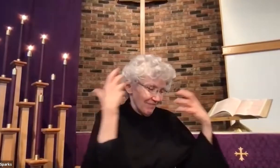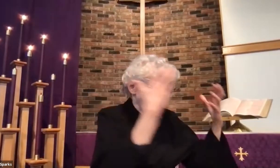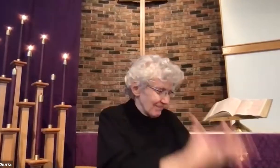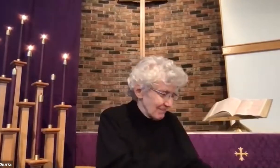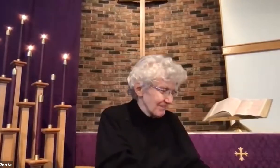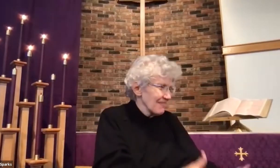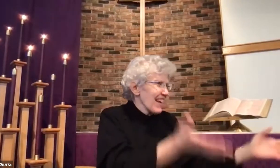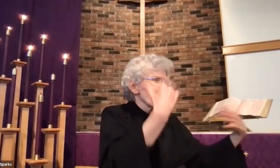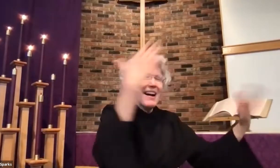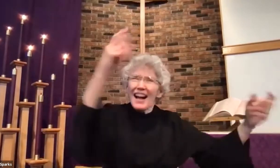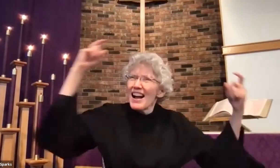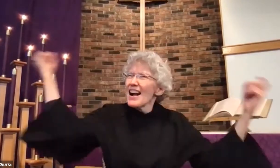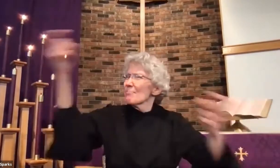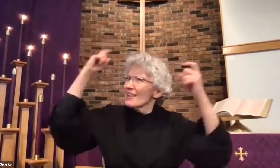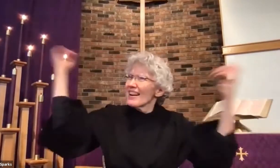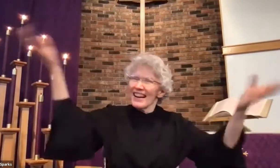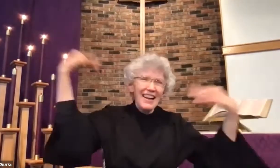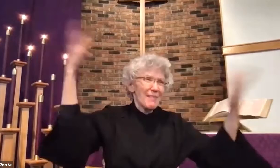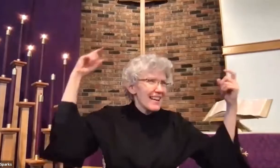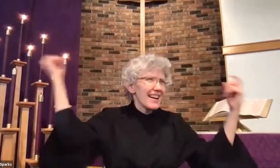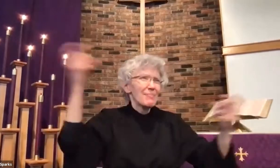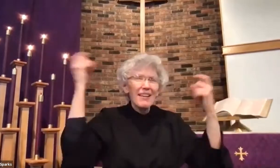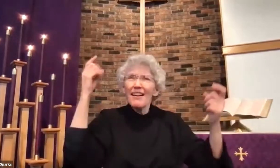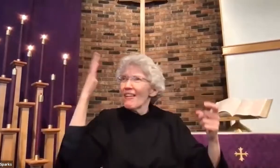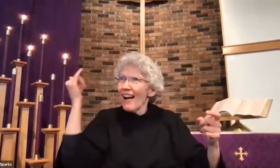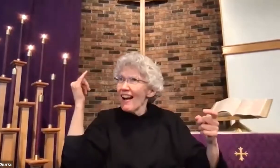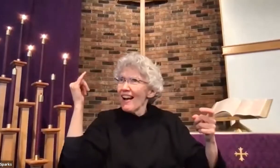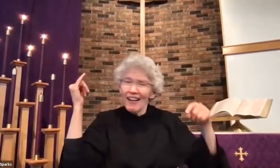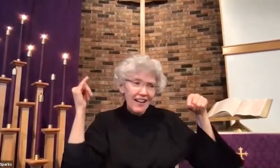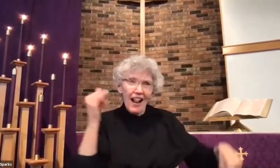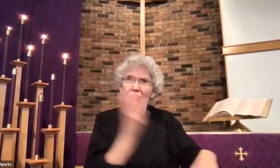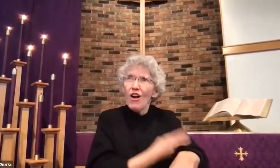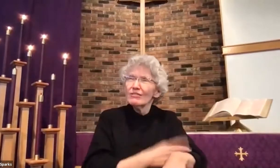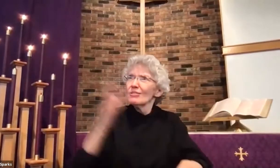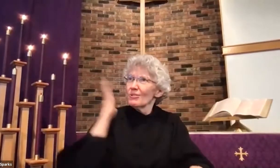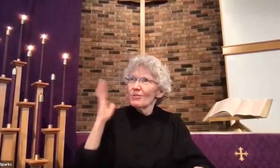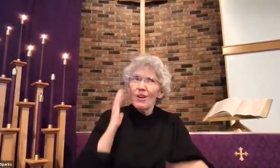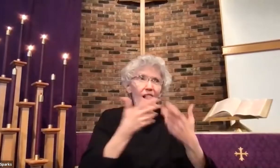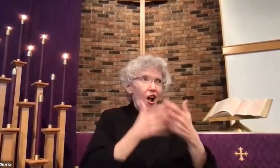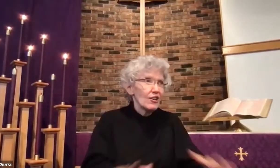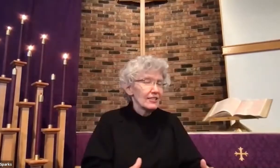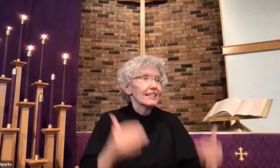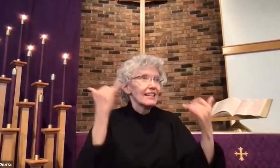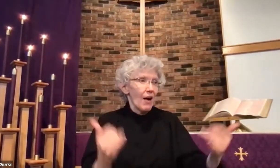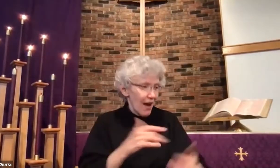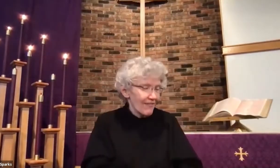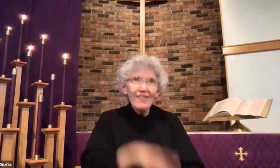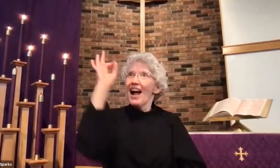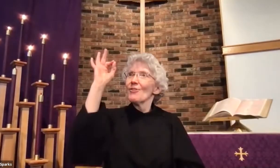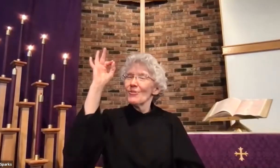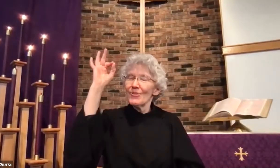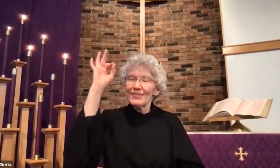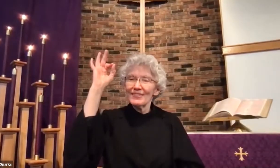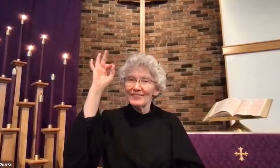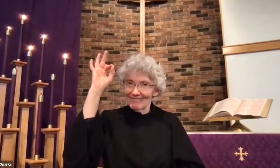will continue to search for it until you find it. And when you find it, you will be very happy. You will carry it to your home,